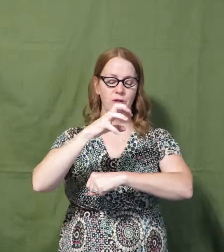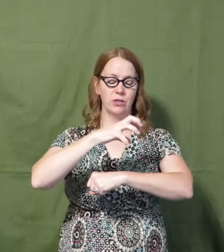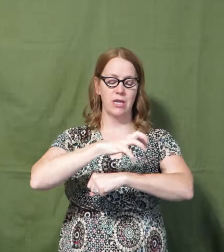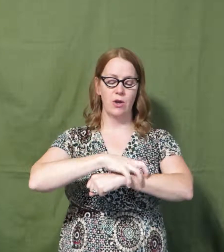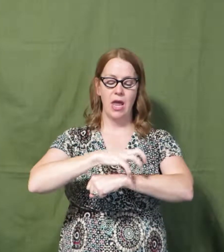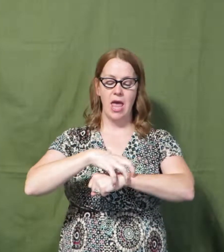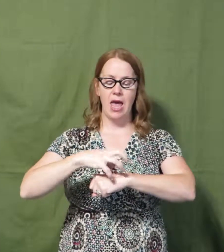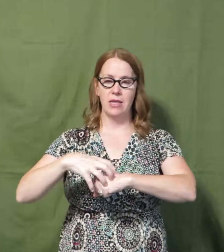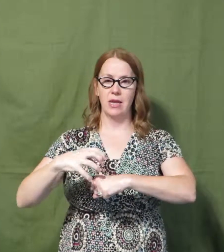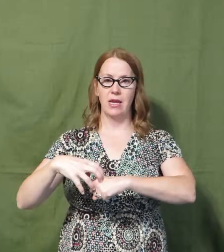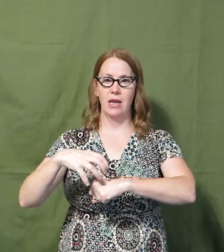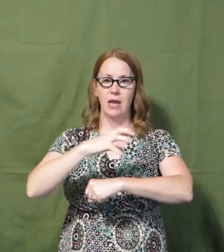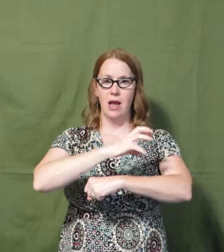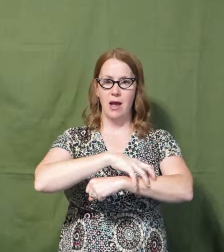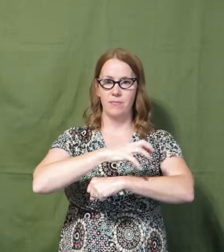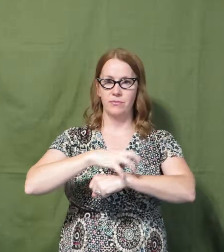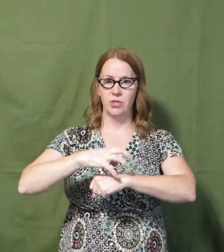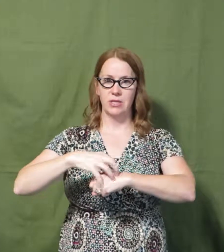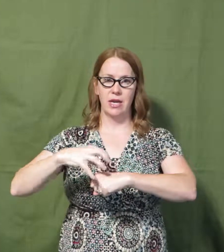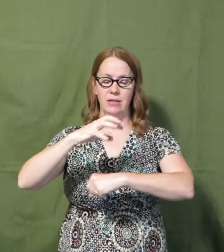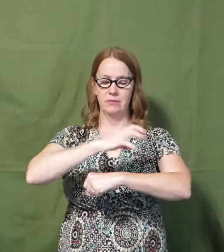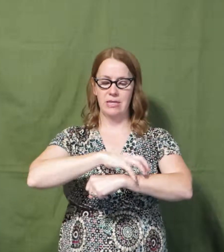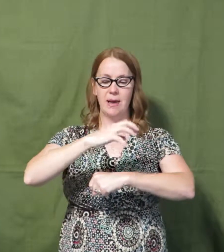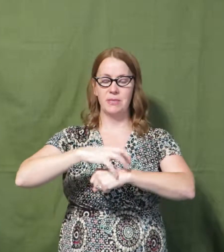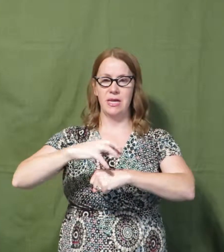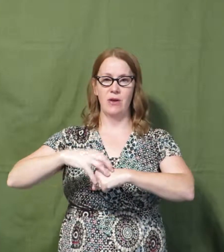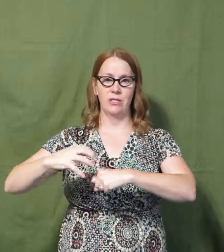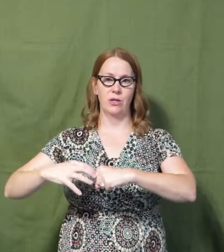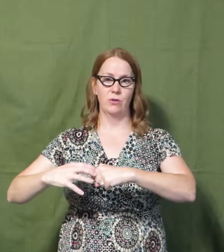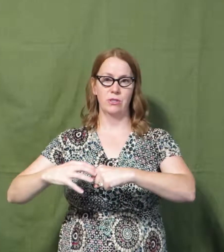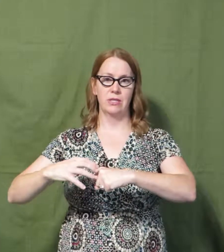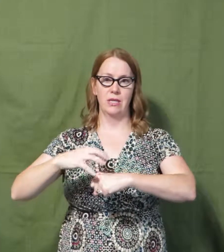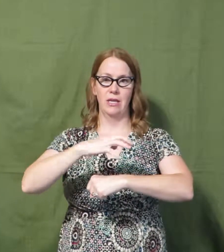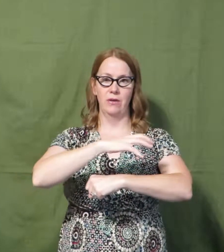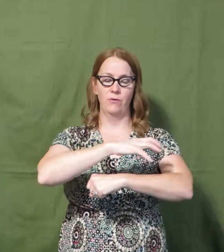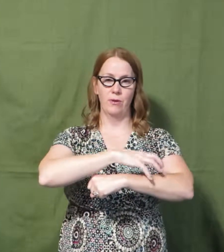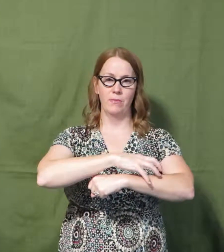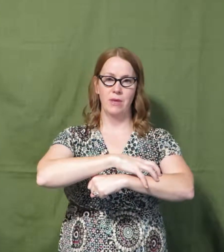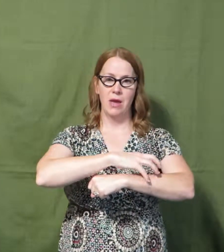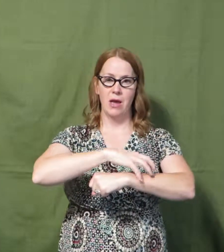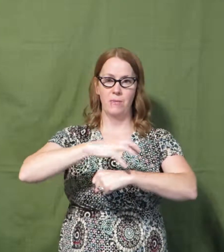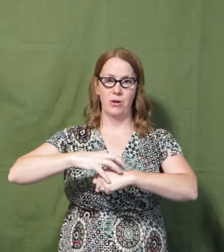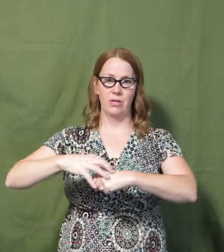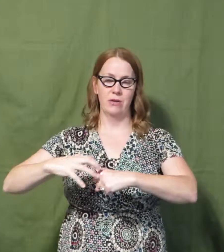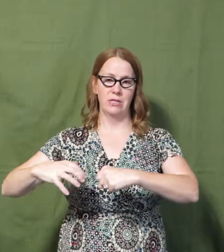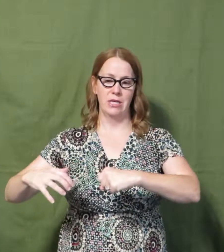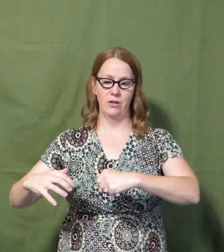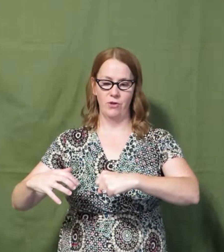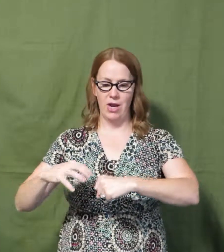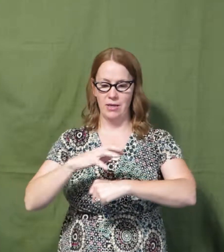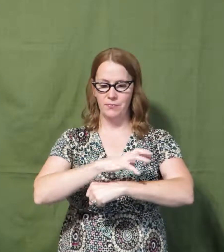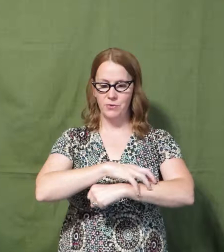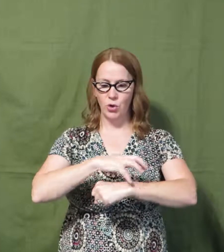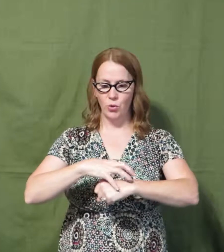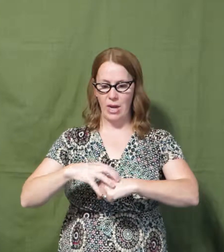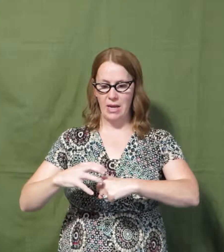fingers down, and then it just kind of taps down as it goes to the end, from up here down to the end of your hand.